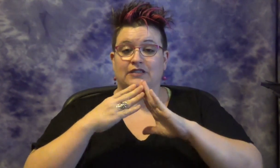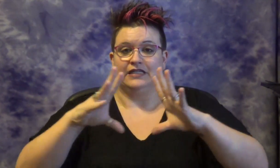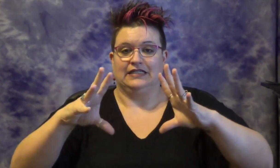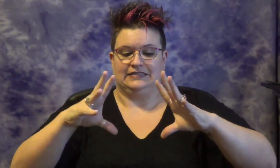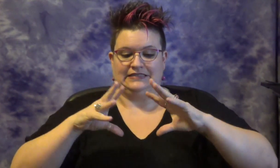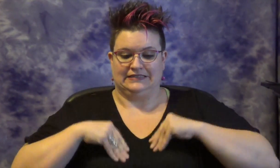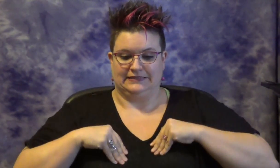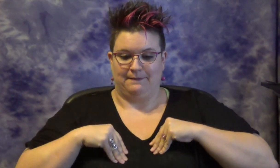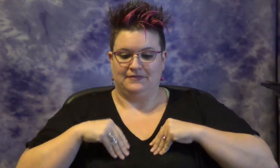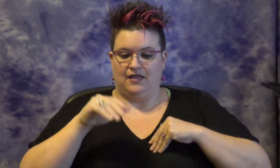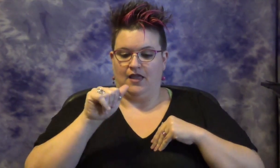In the deaf community,